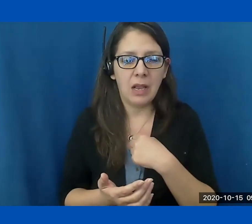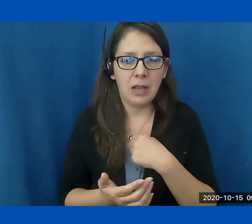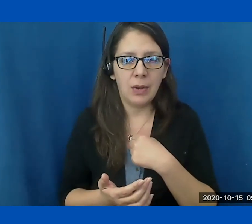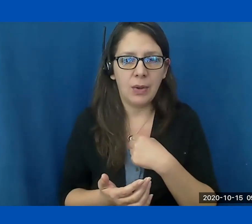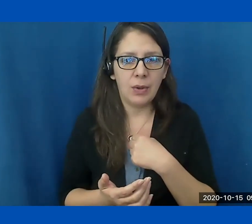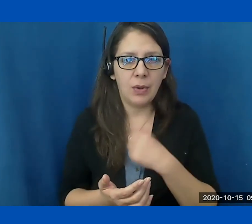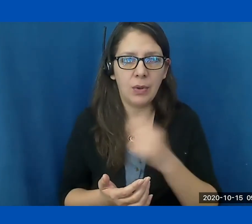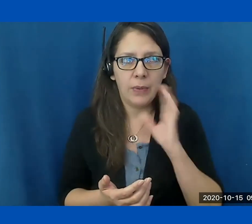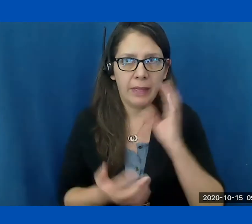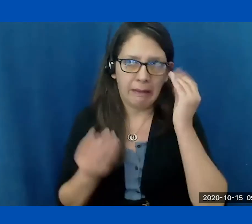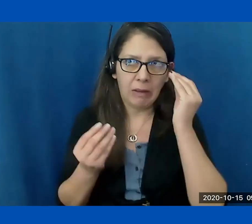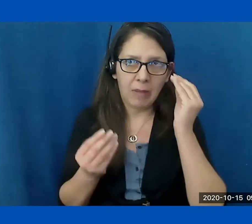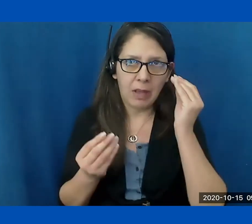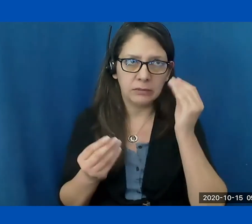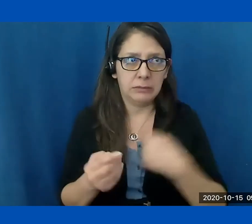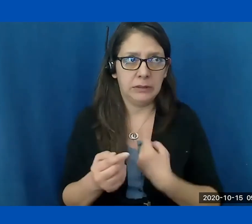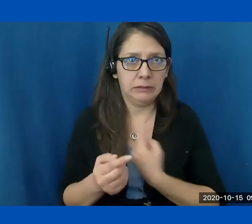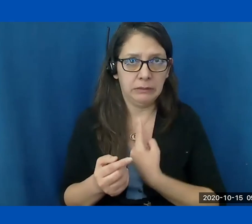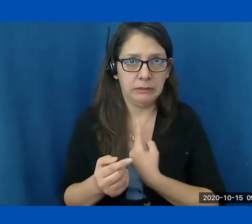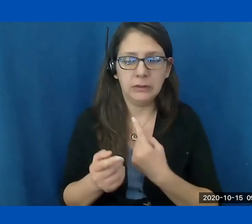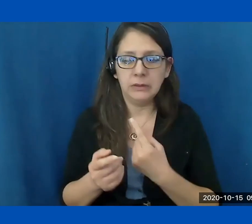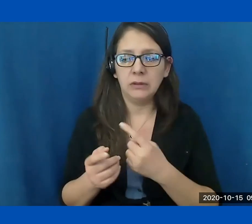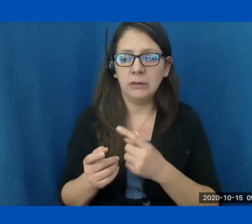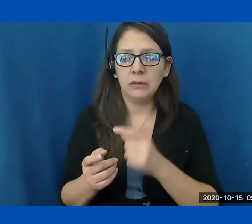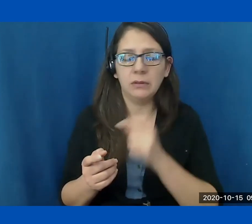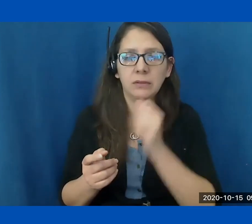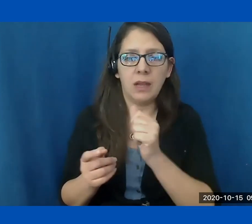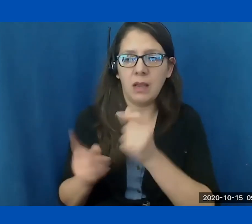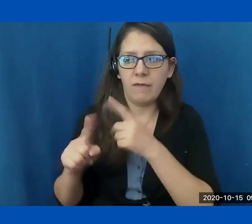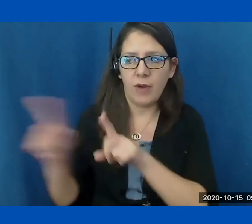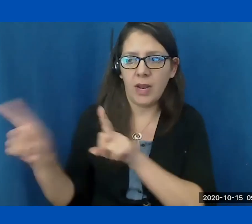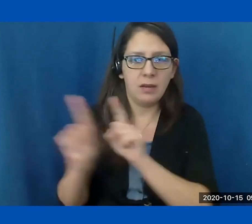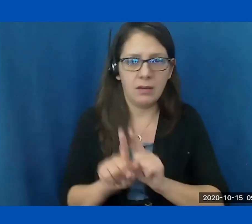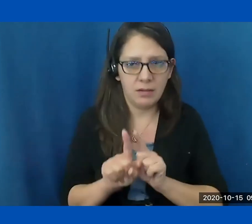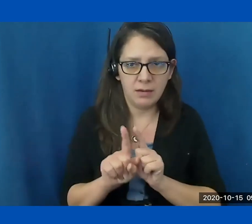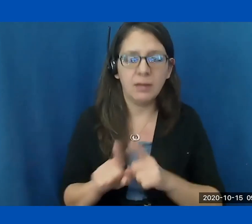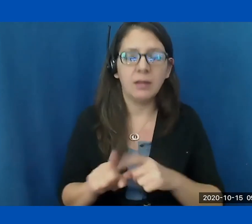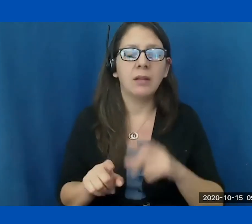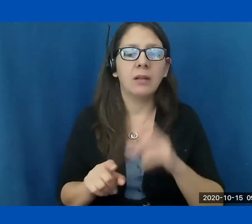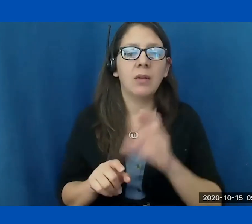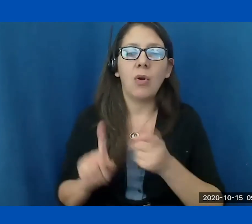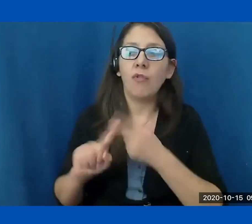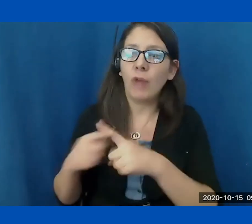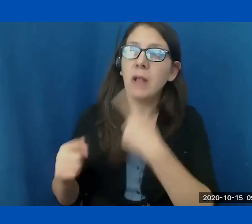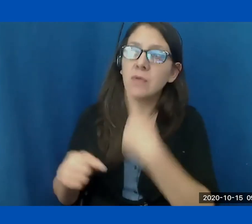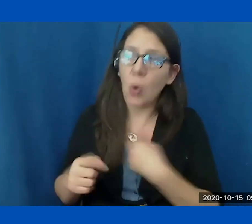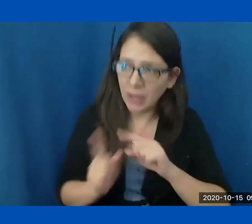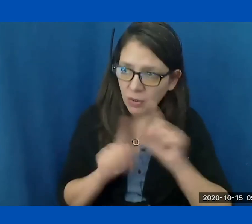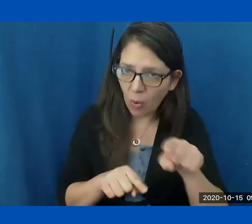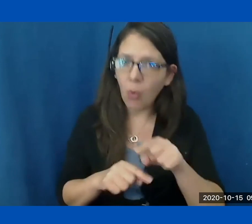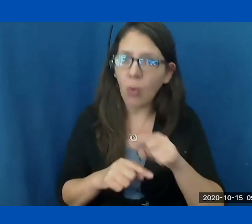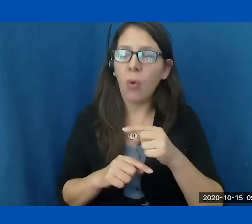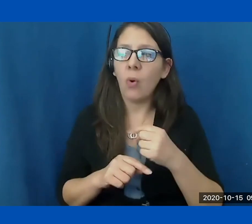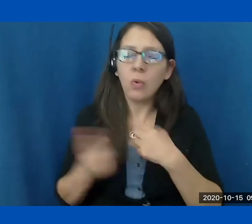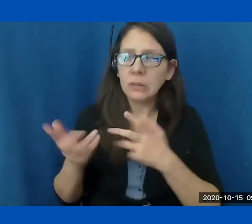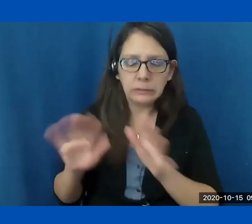a friend or on a friend's advice, because, you know, a lot of times we hear about, you know, this or that place that somebody says we should